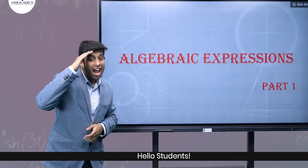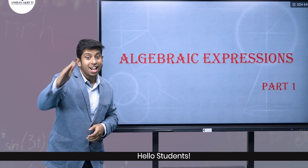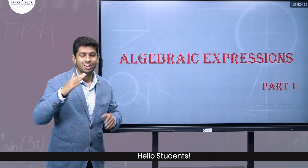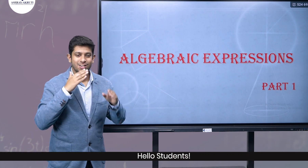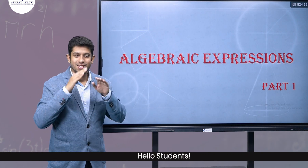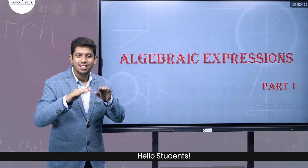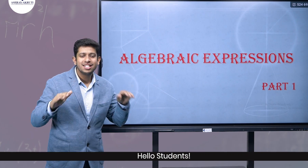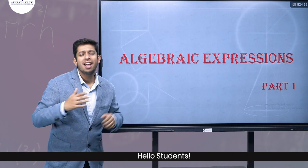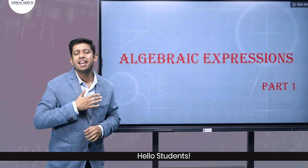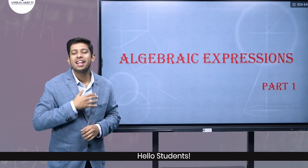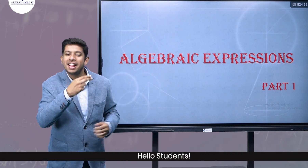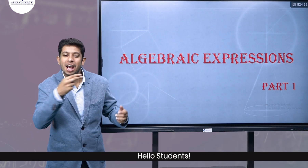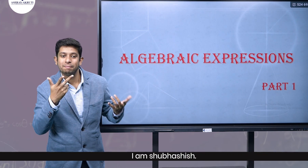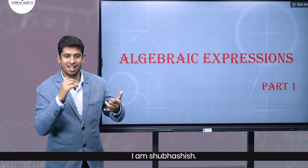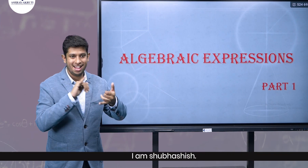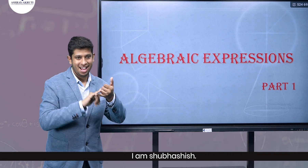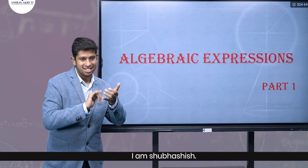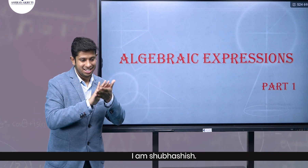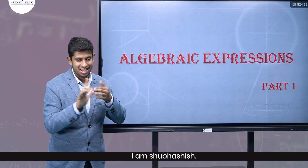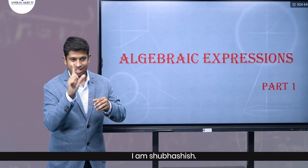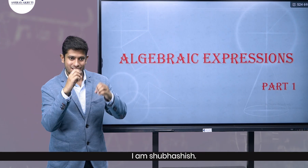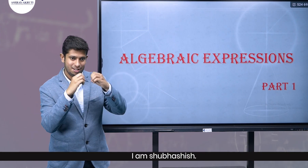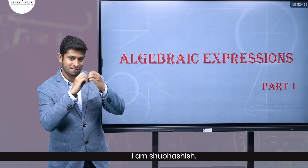Hello students, I am Shubhashish.